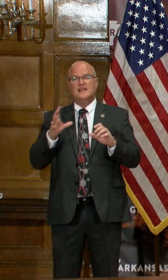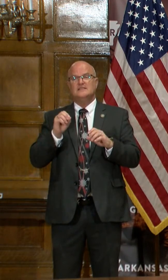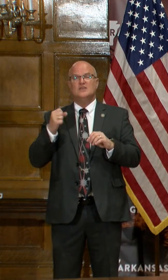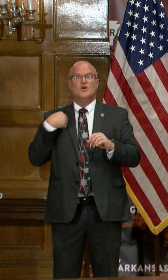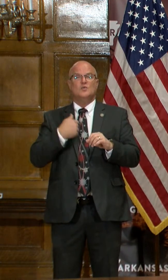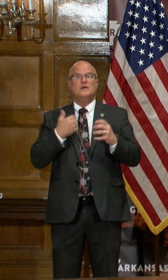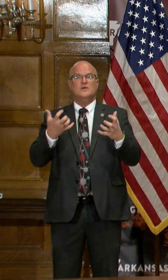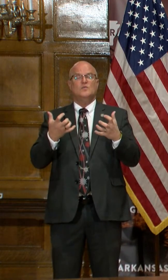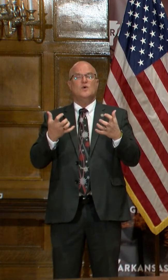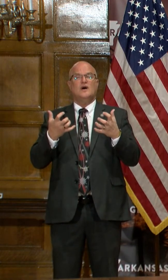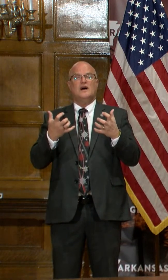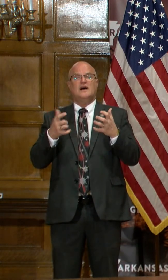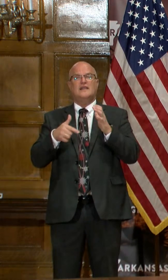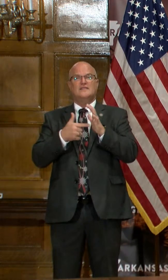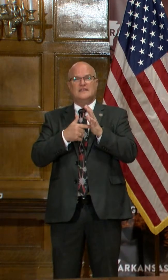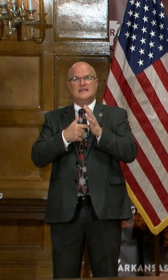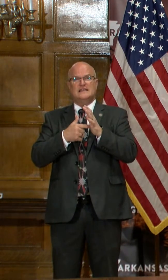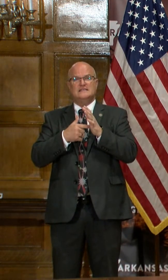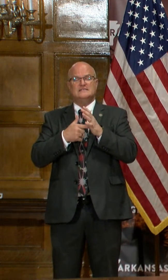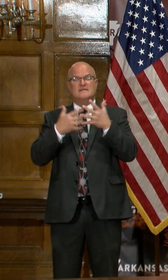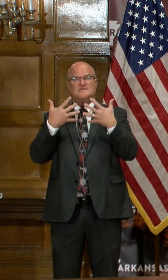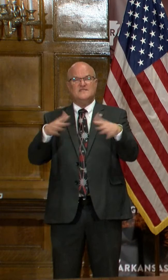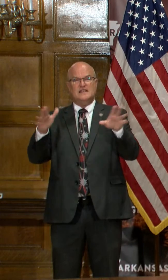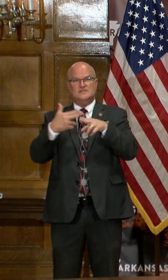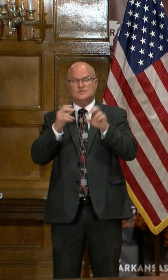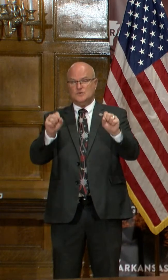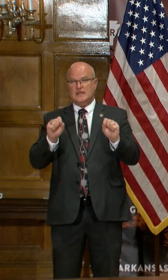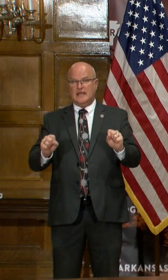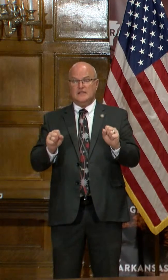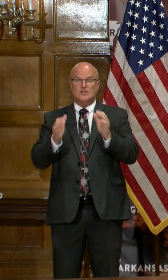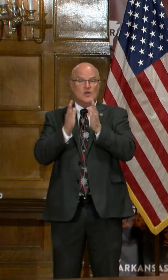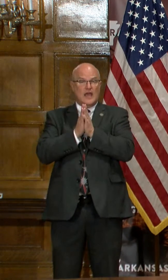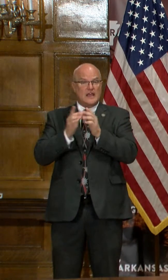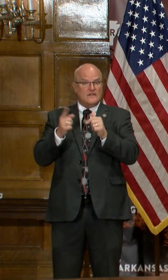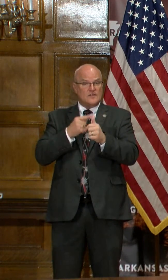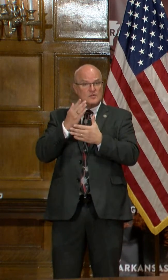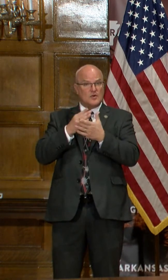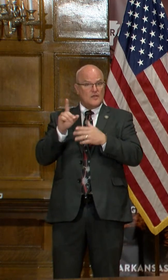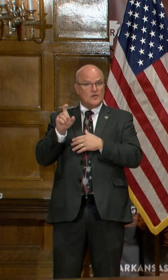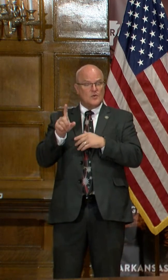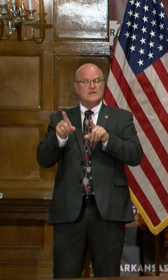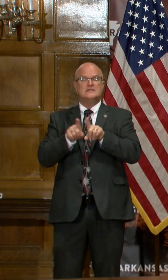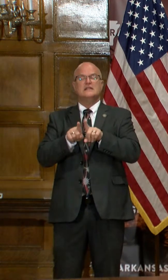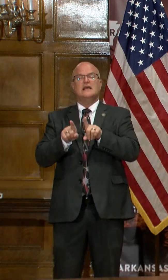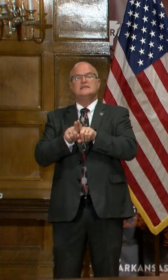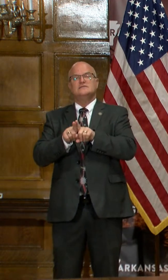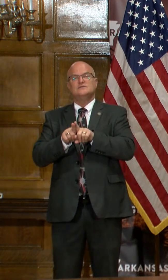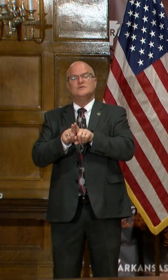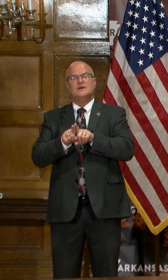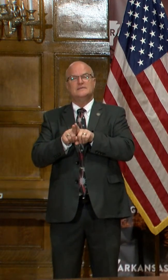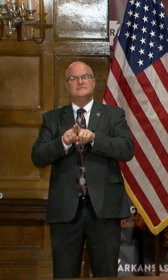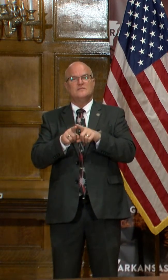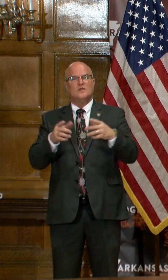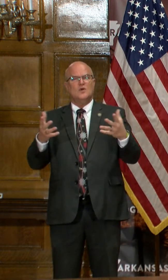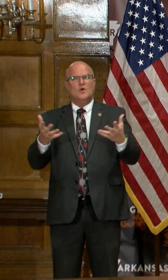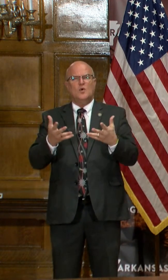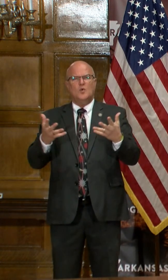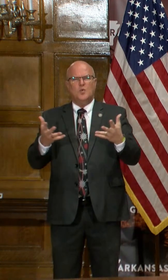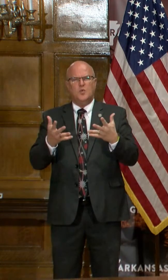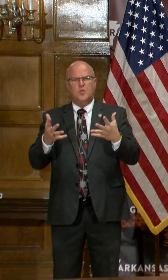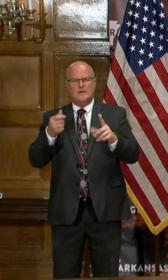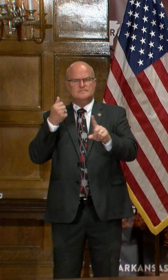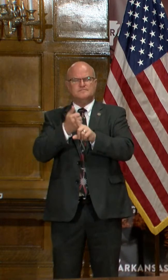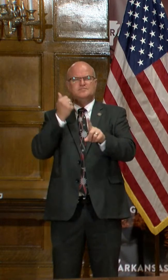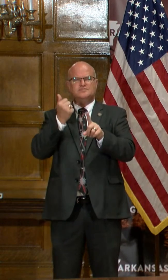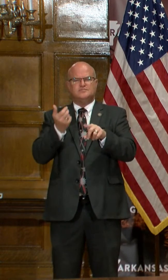so we want to lift these just as soon as we can. You ask on the first part of the question as to what